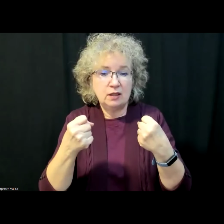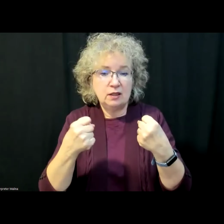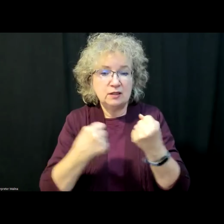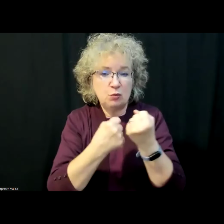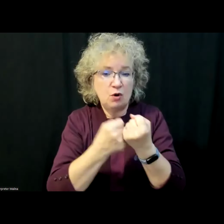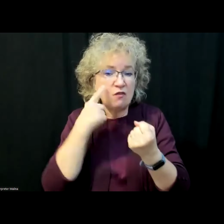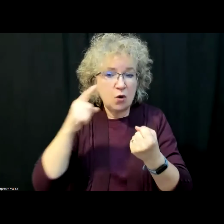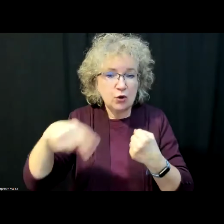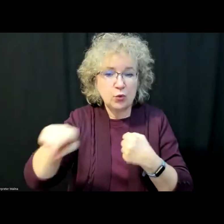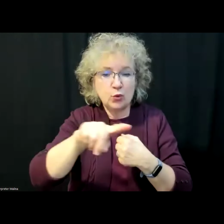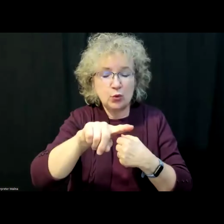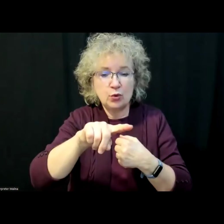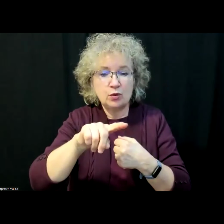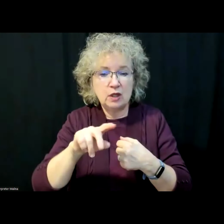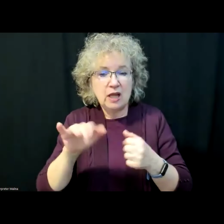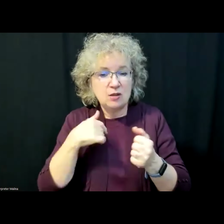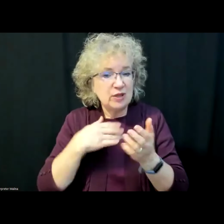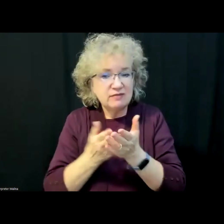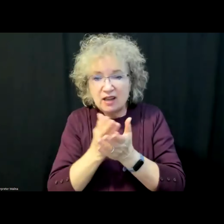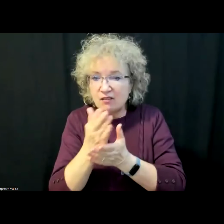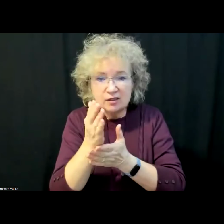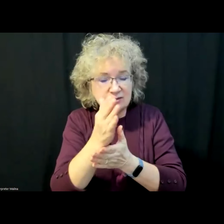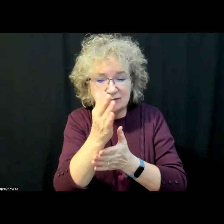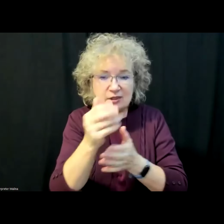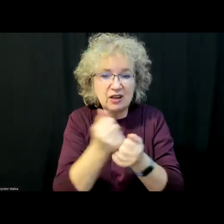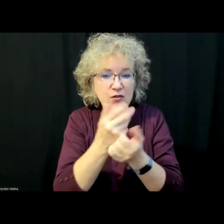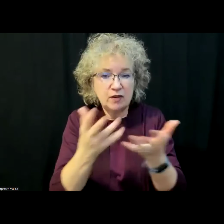as we're, as we're navigating everything together.